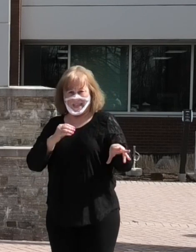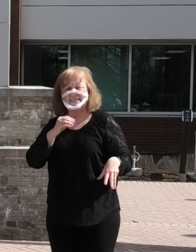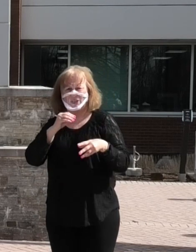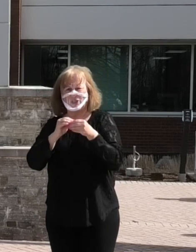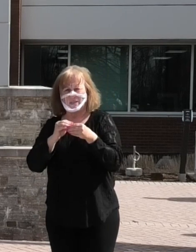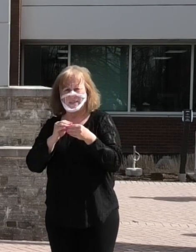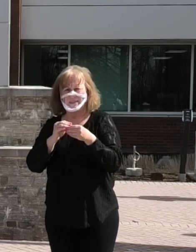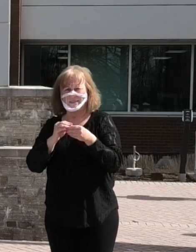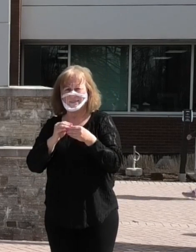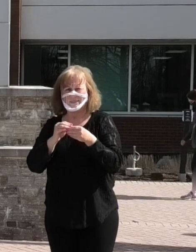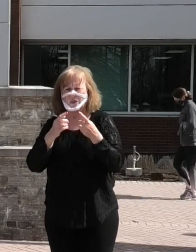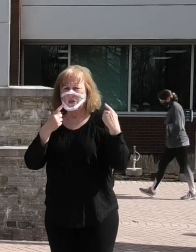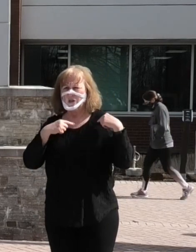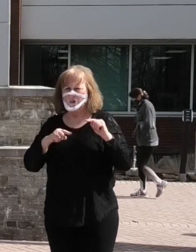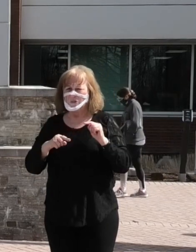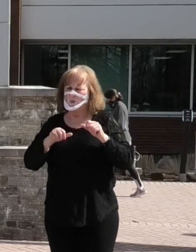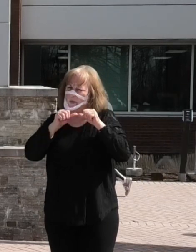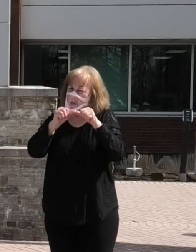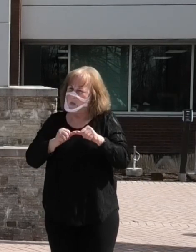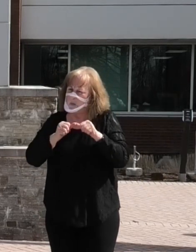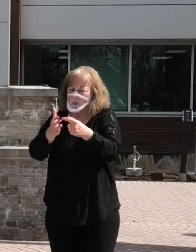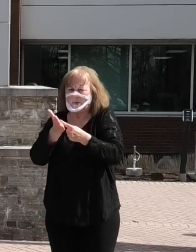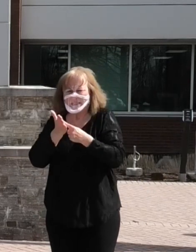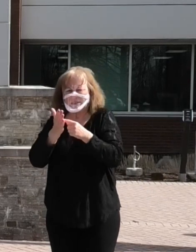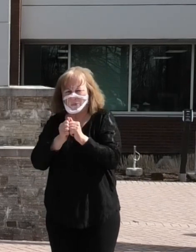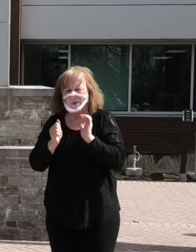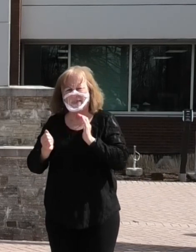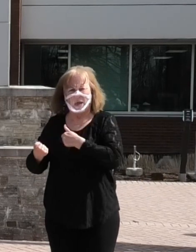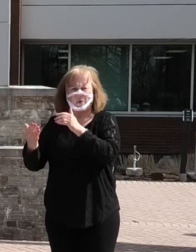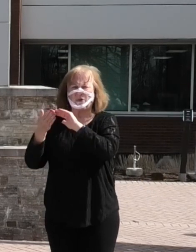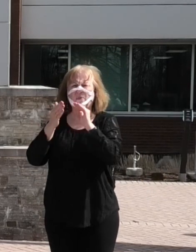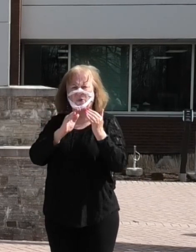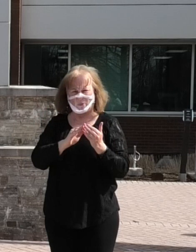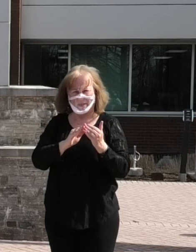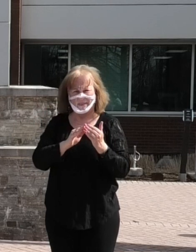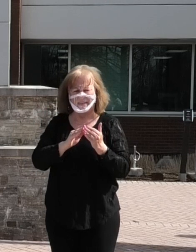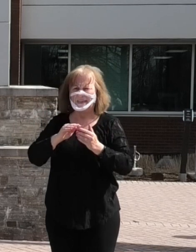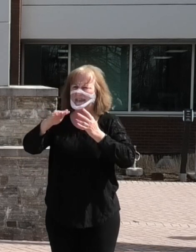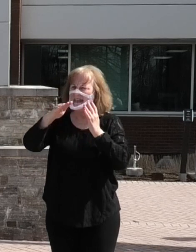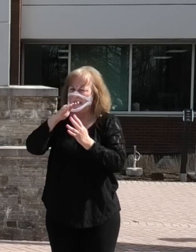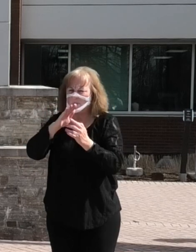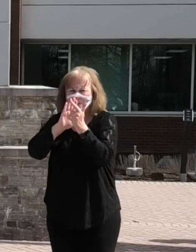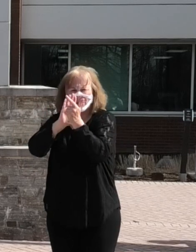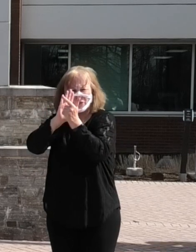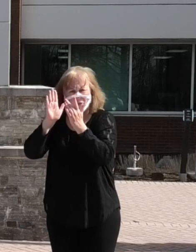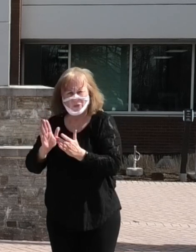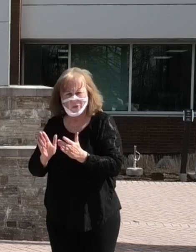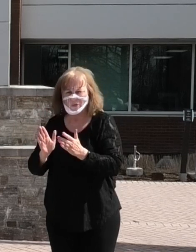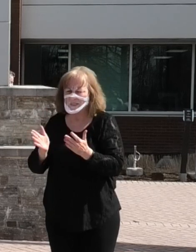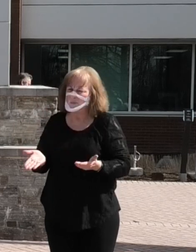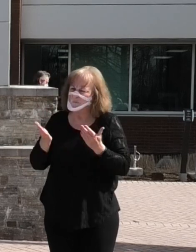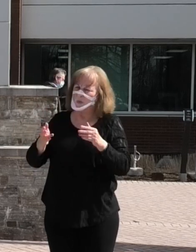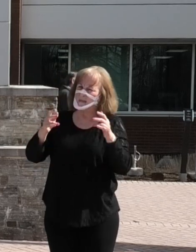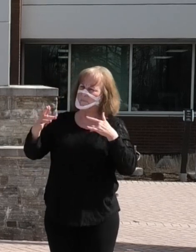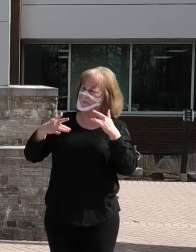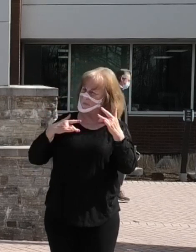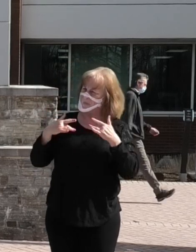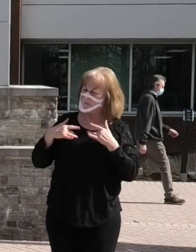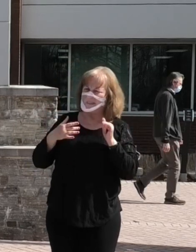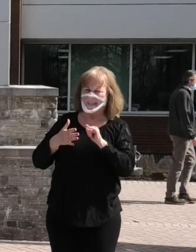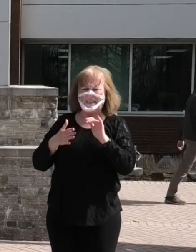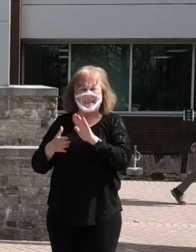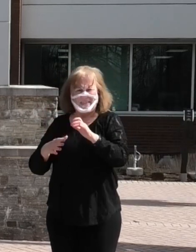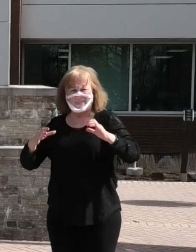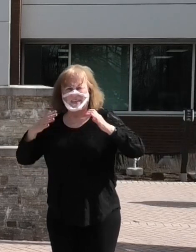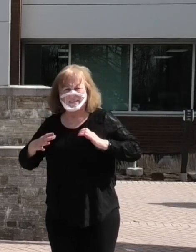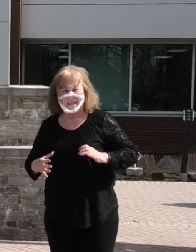Additionally, during ongoing discussions with our community, immigration attorneys raised concerns that their